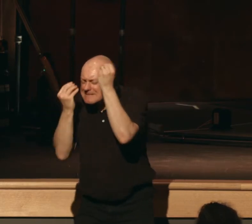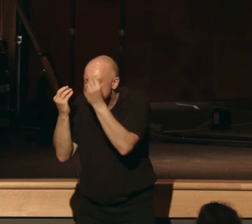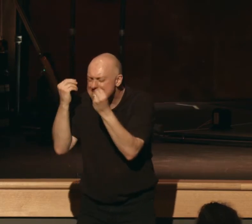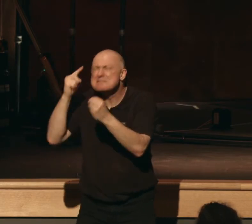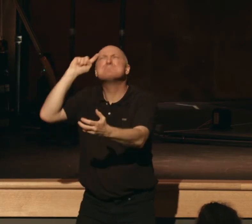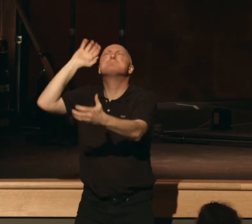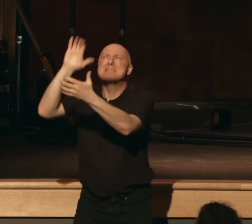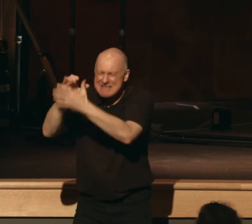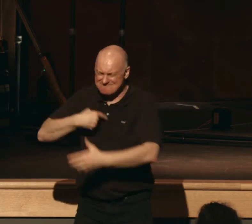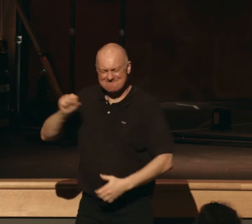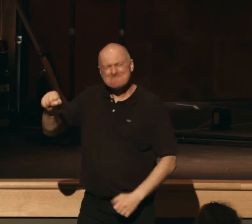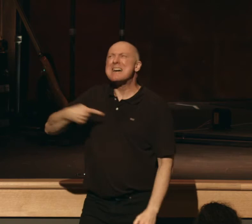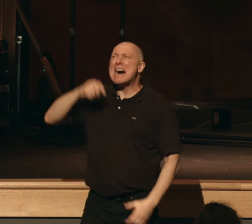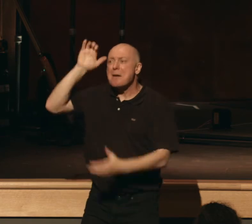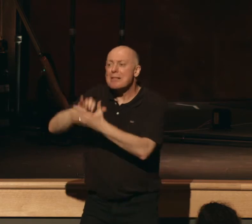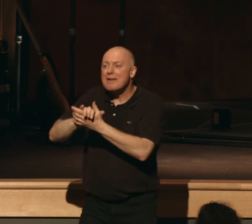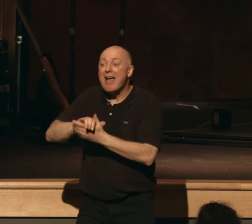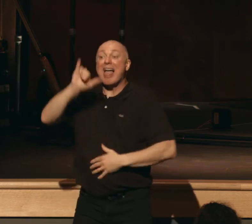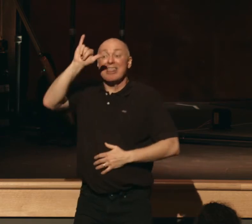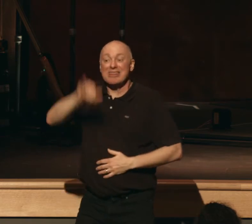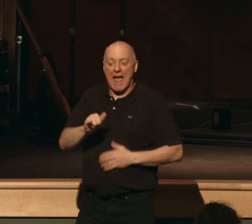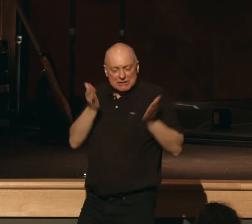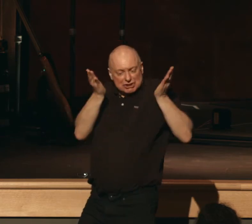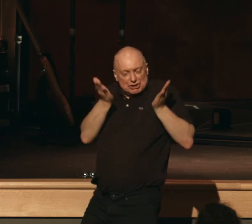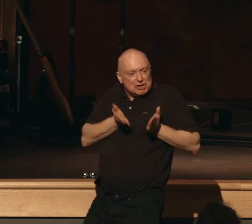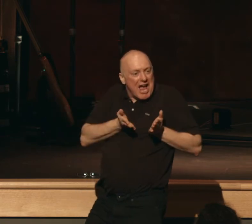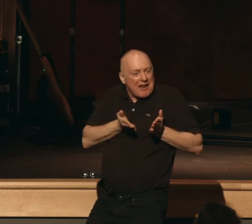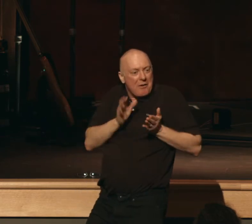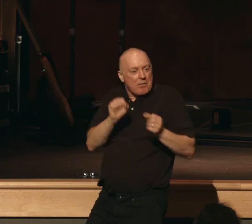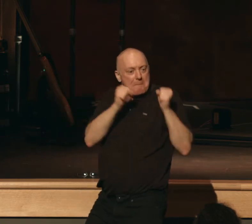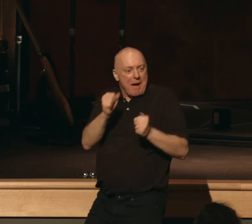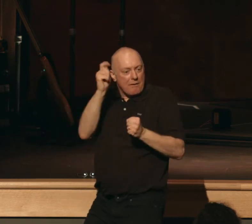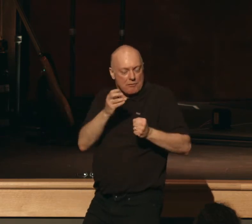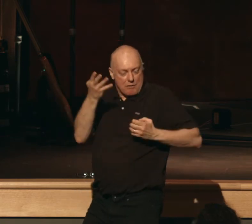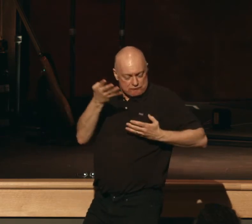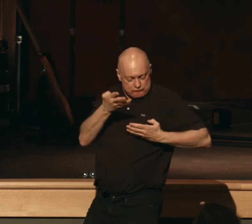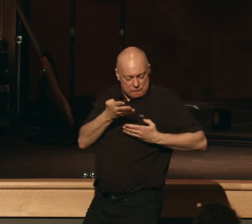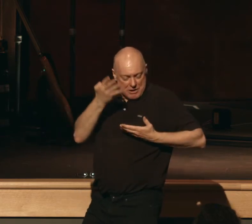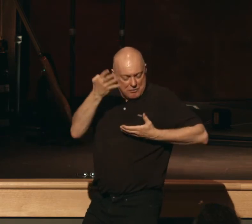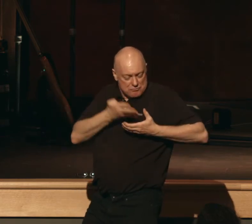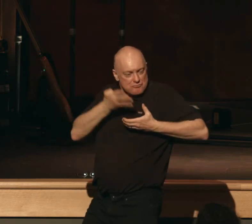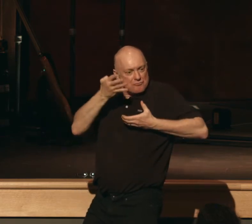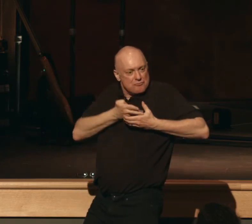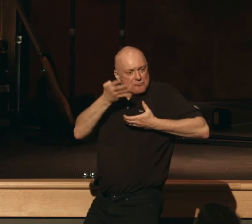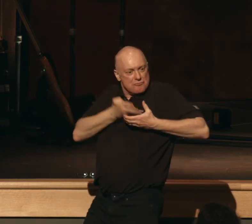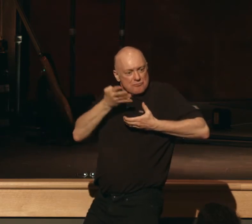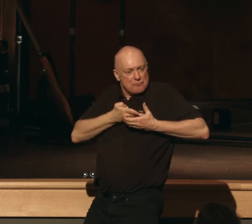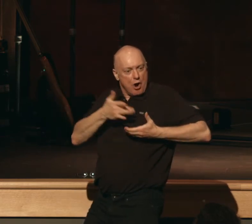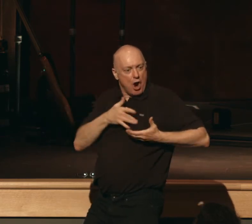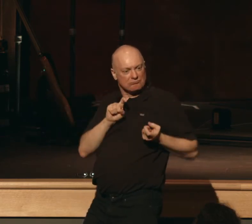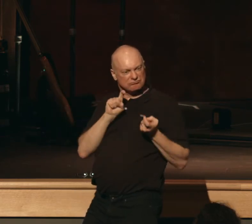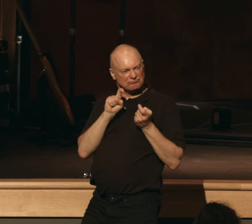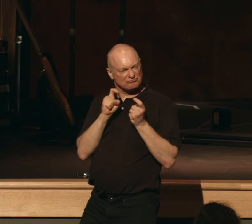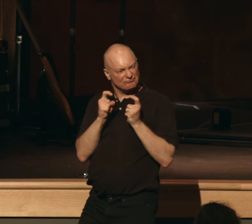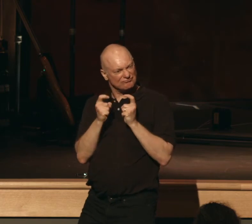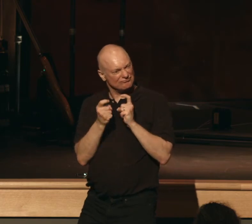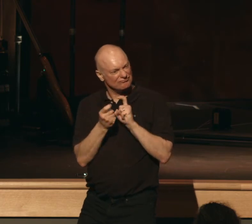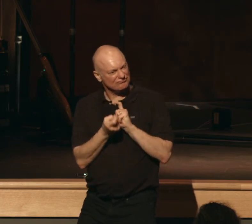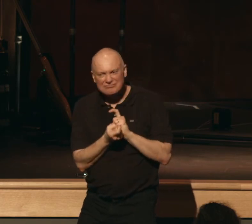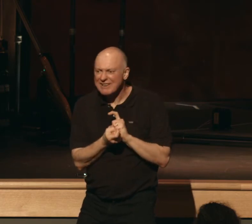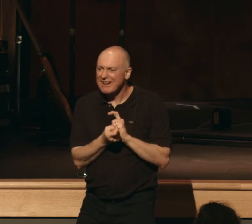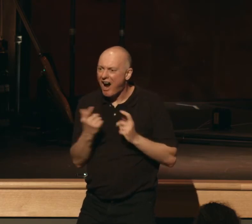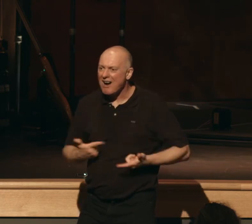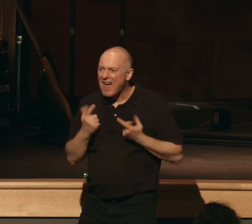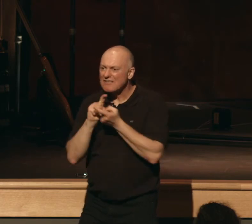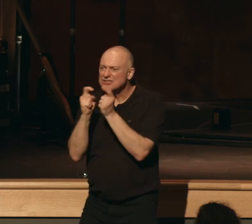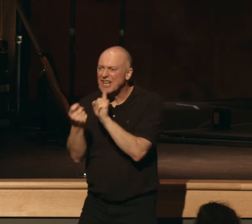and we believe it, that is the channel for the power of God to transform our hearts and transform